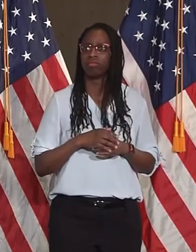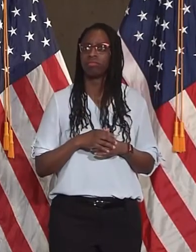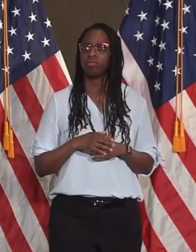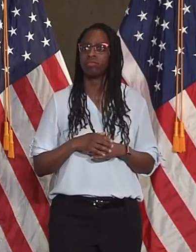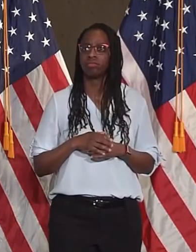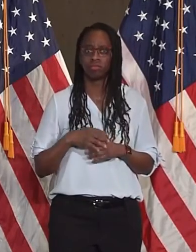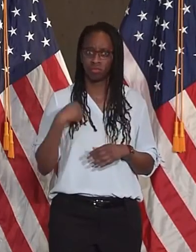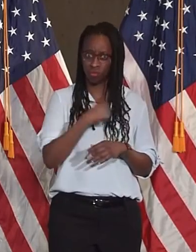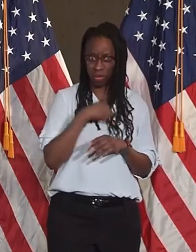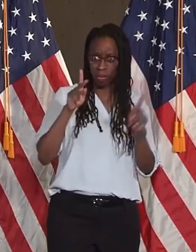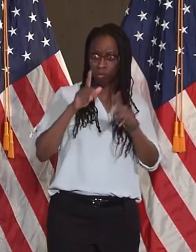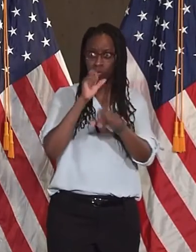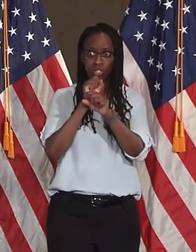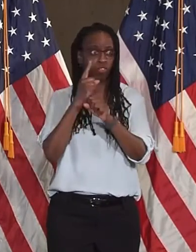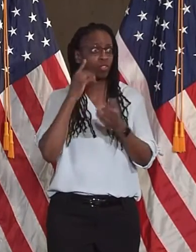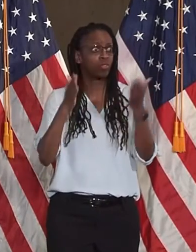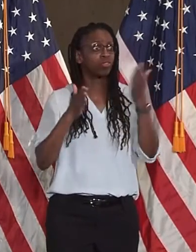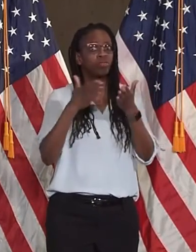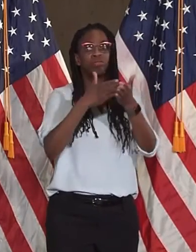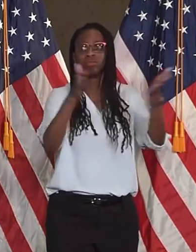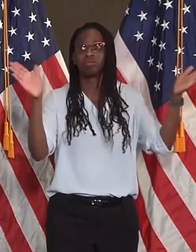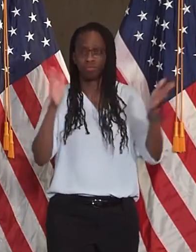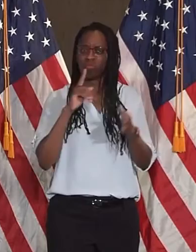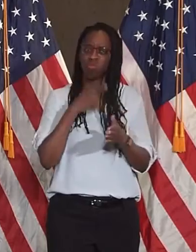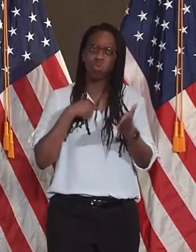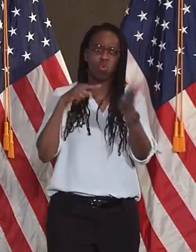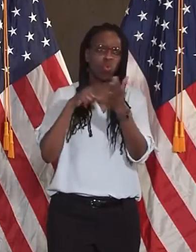of gratitude from all of us.